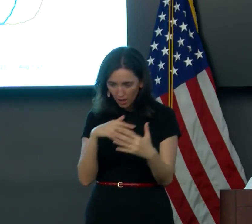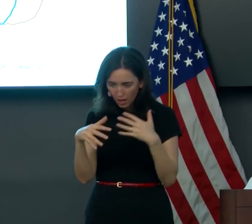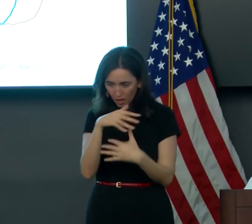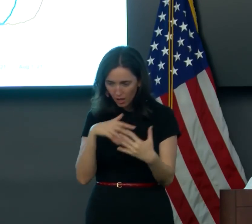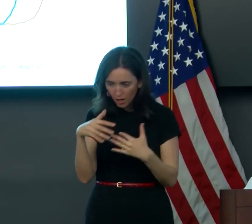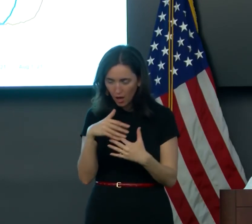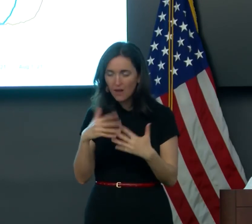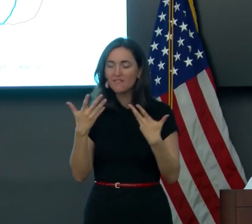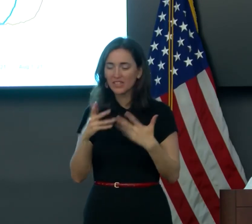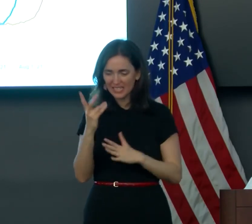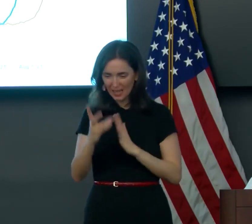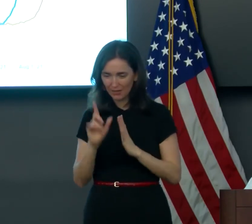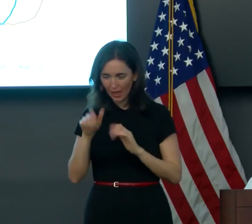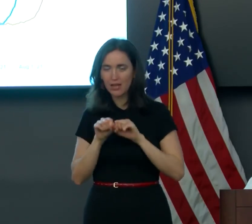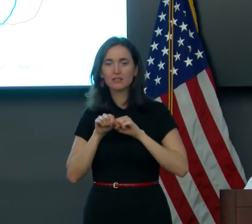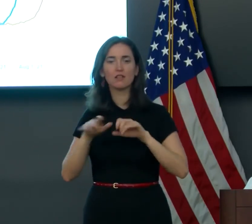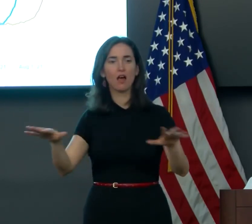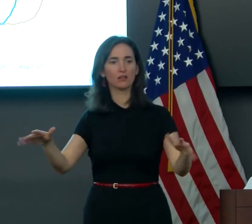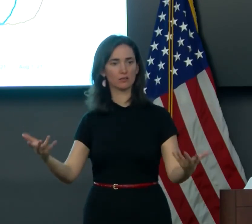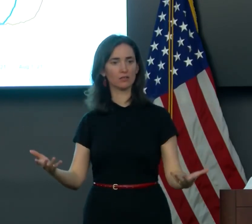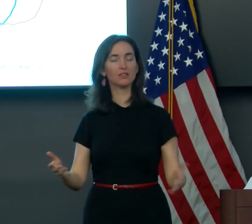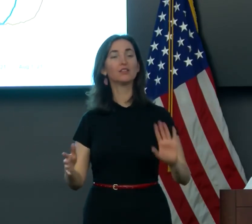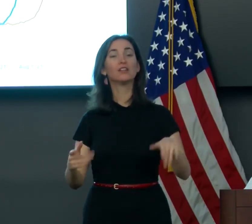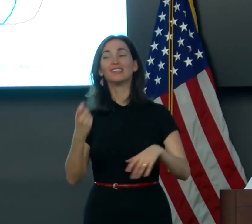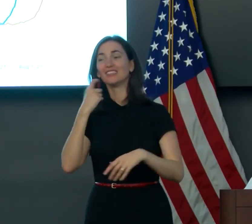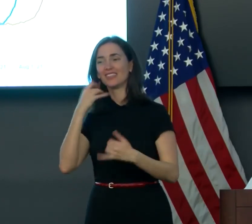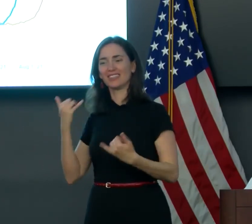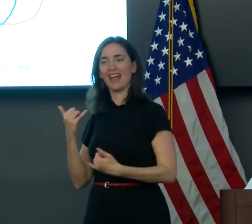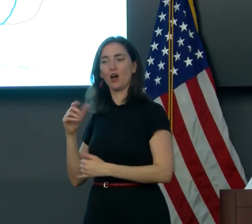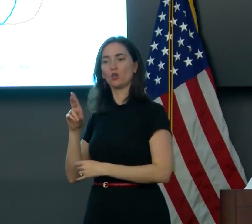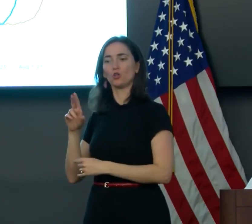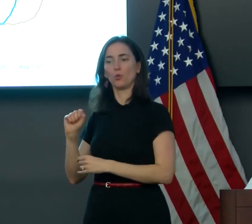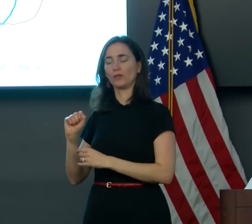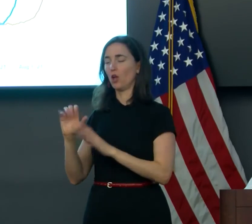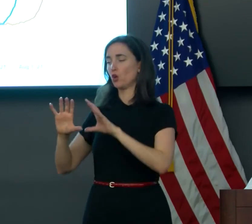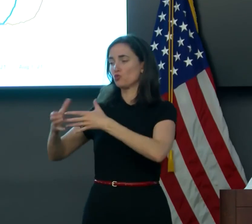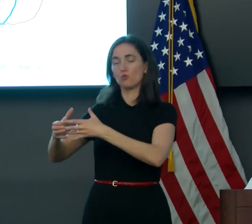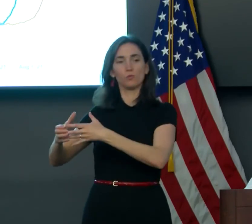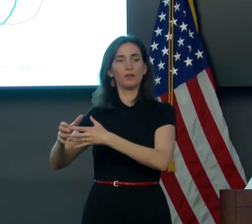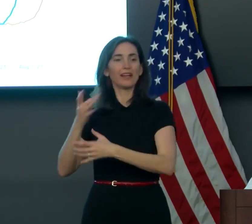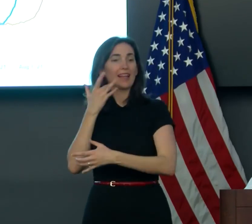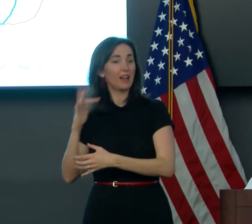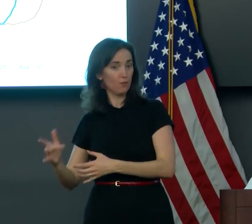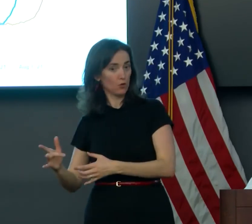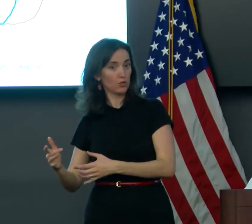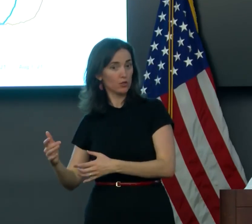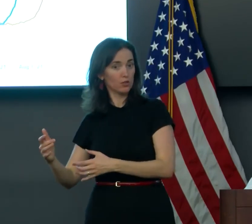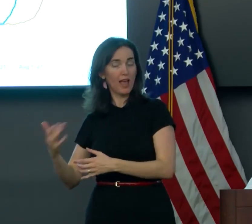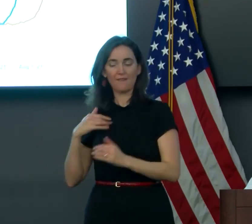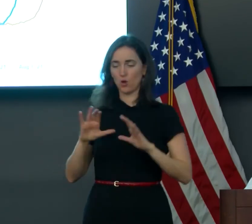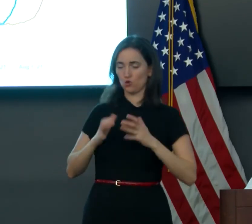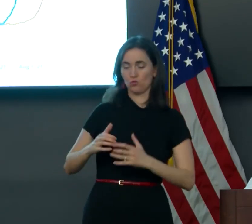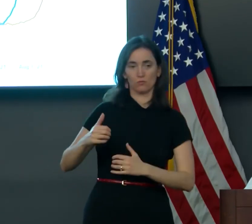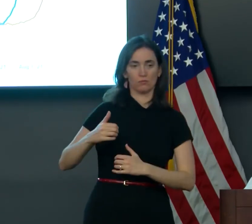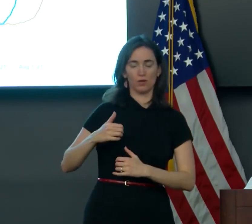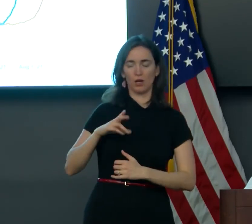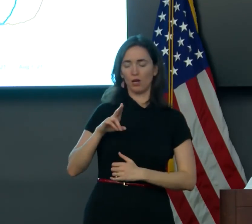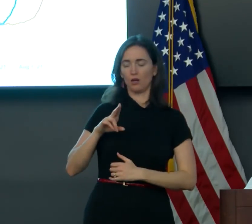and a crew, it's a helicopter, National Guard, to California last week in order to engage in fighting forest